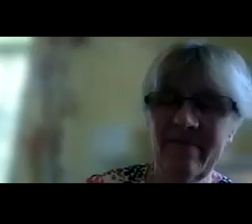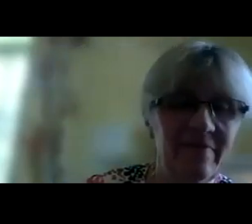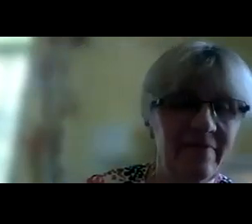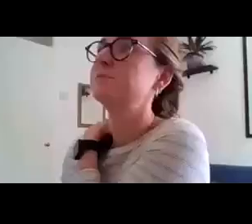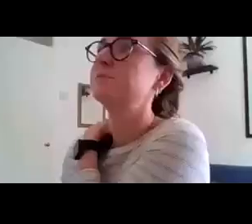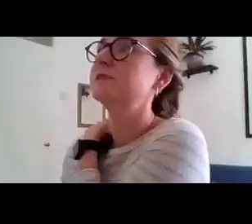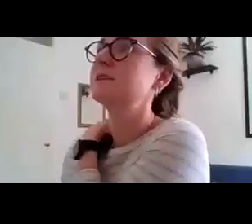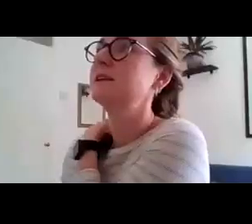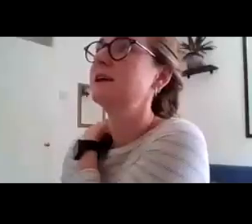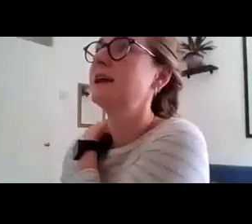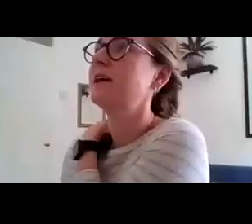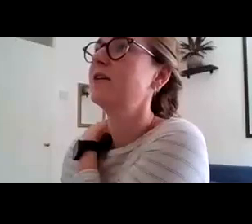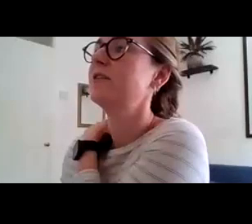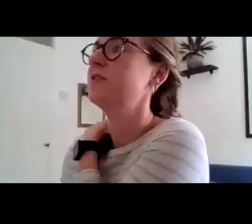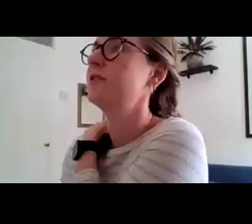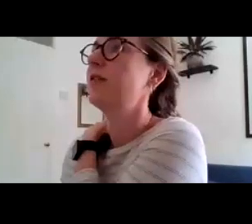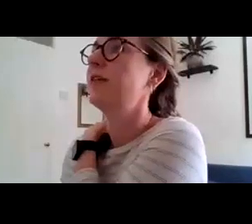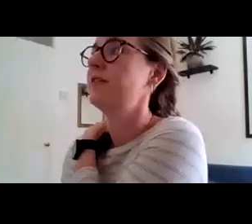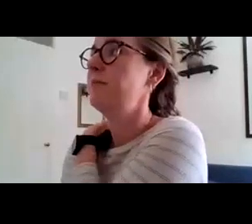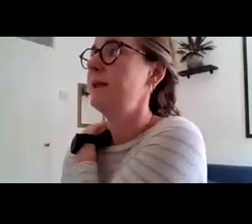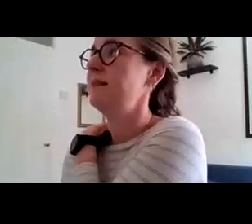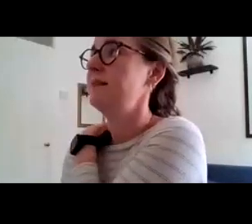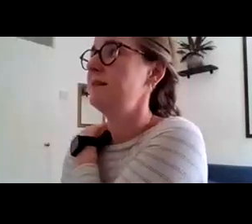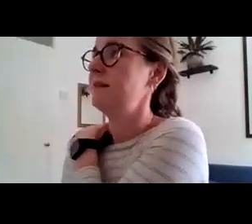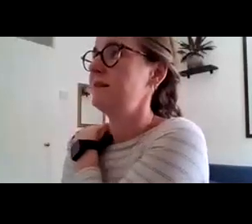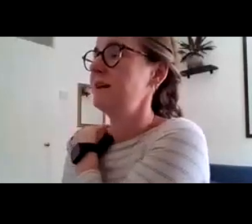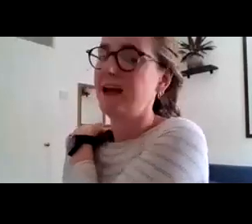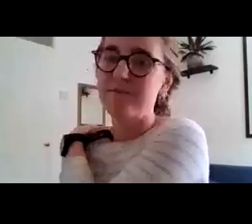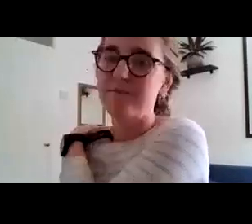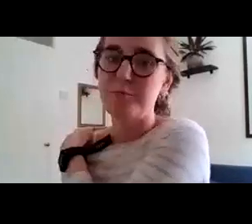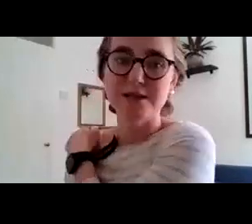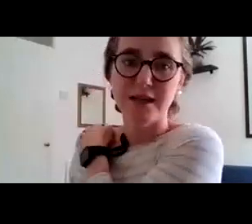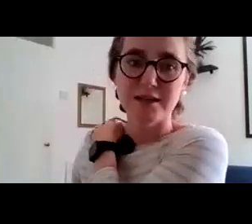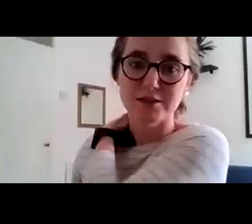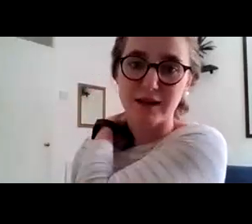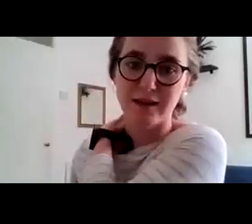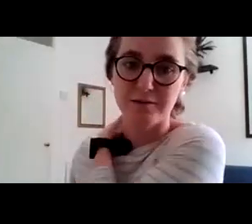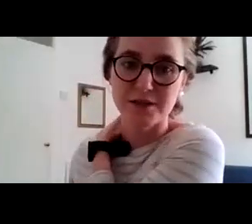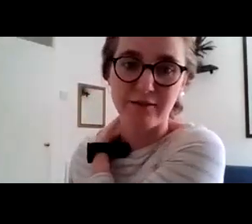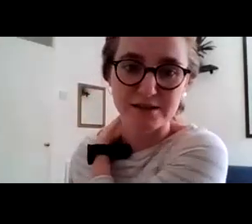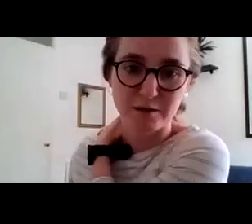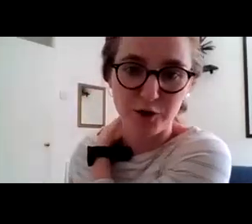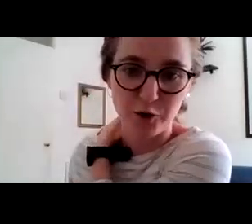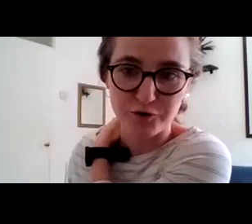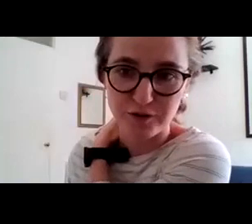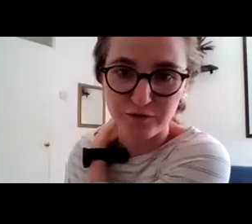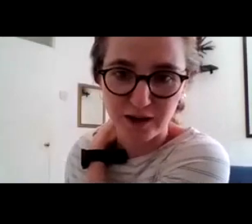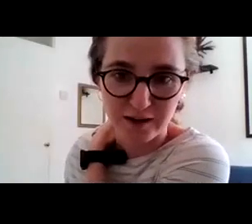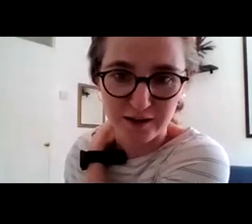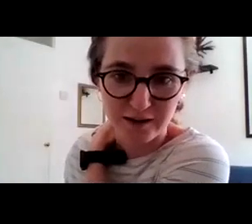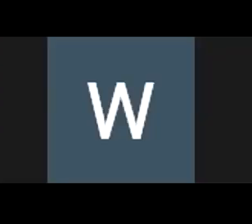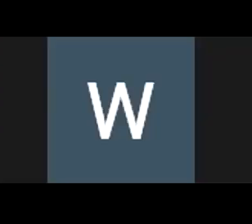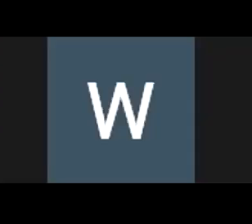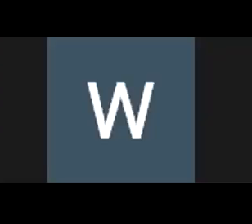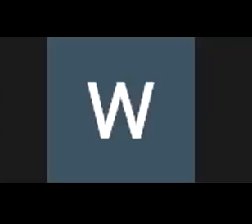Great. So I'm just going to click onto this Mentimeter. Can everybody see the screen that I'm sharing? Just someone nod if you